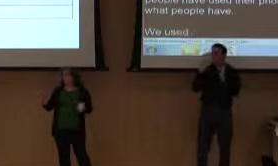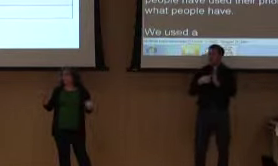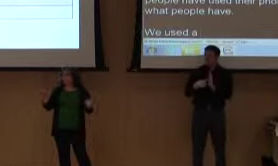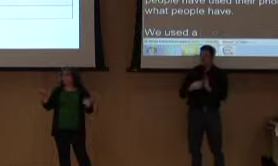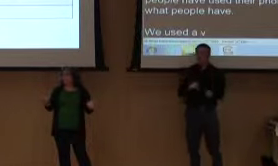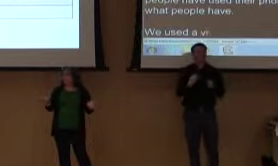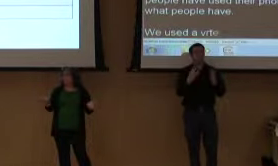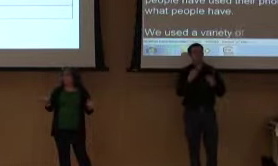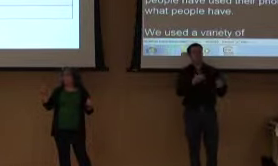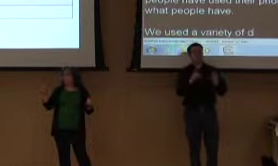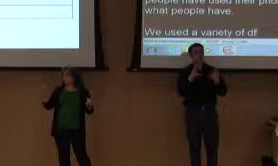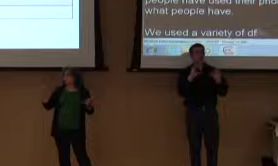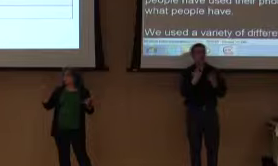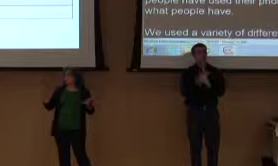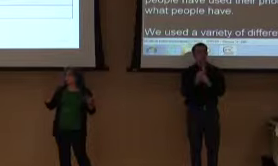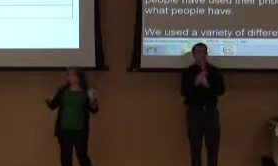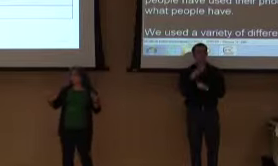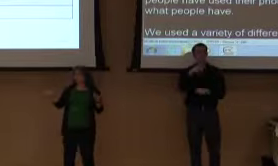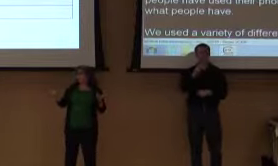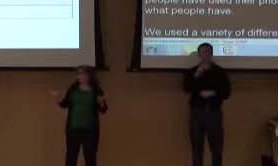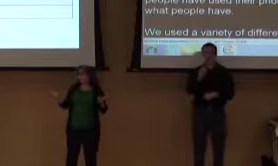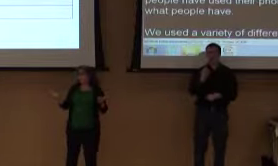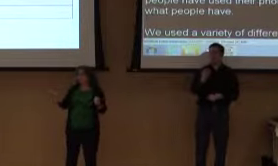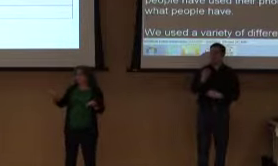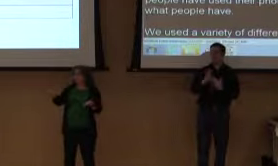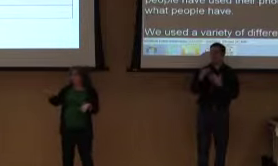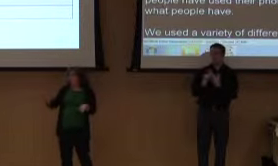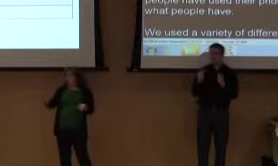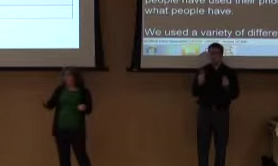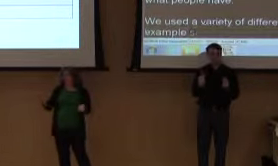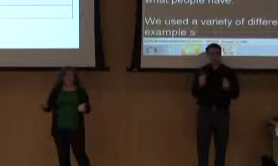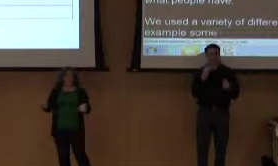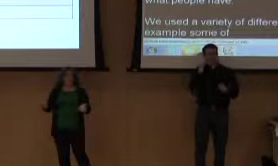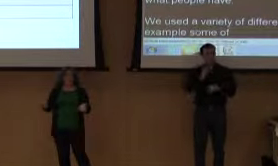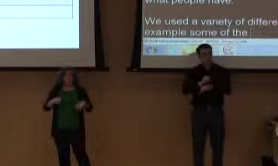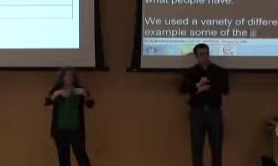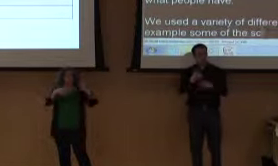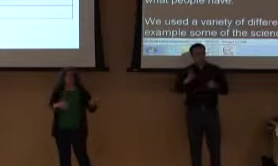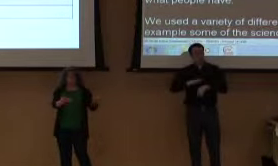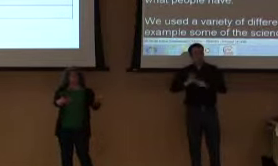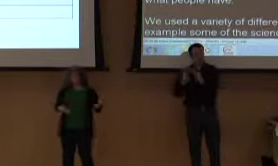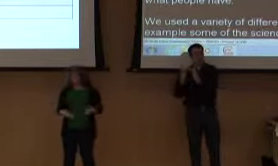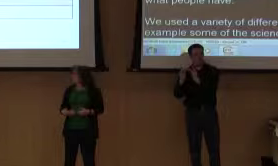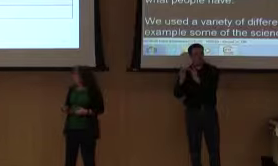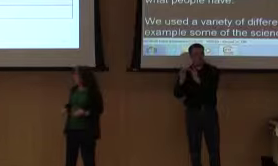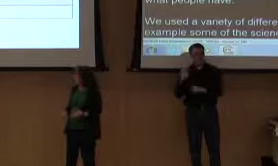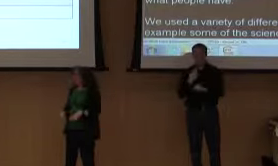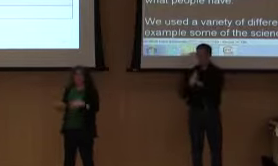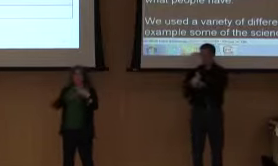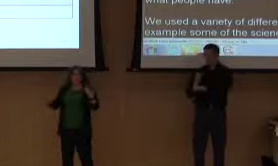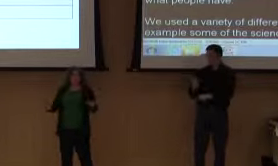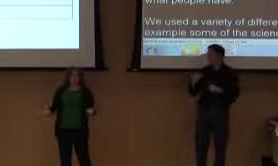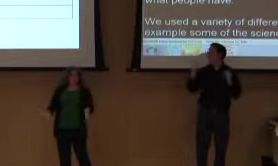the science classes use Pearson curriculum materials, and so the homework is online already. So we use